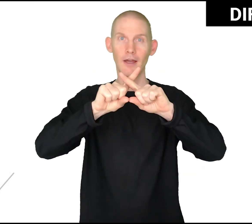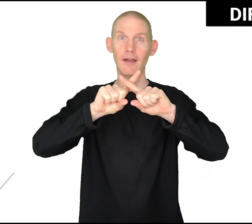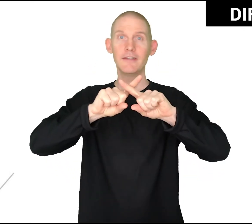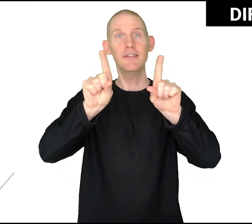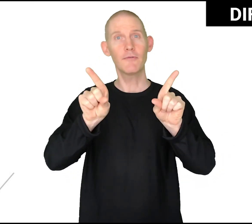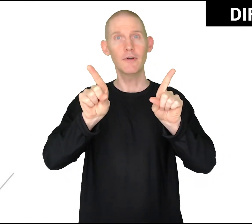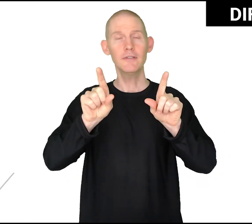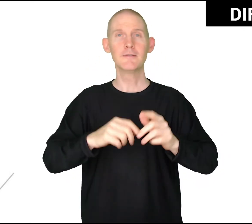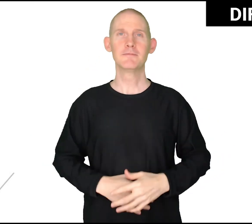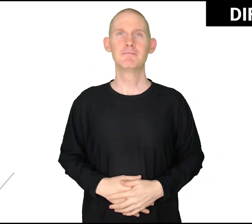Different.